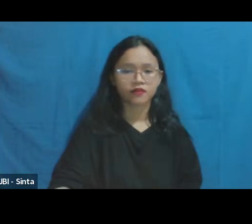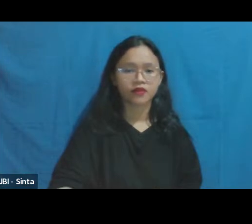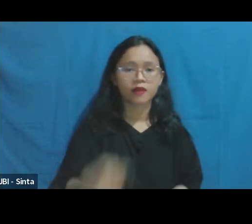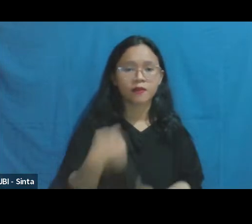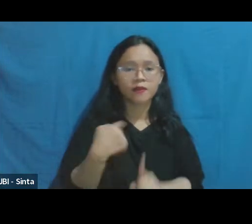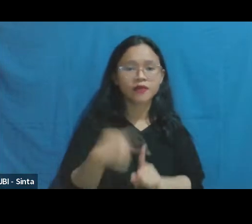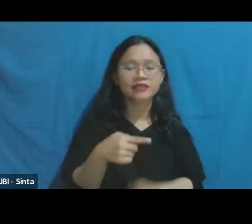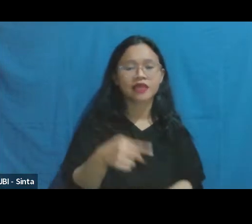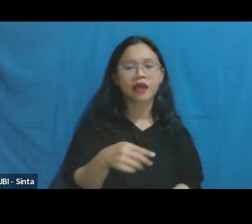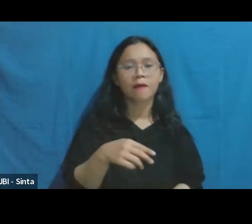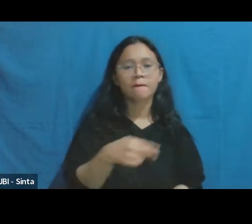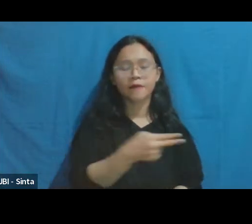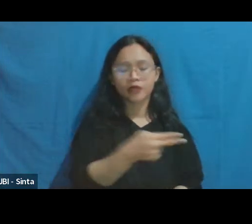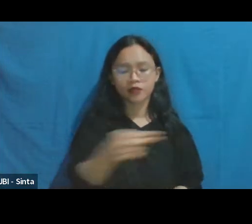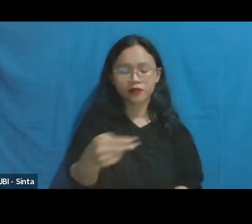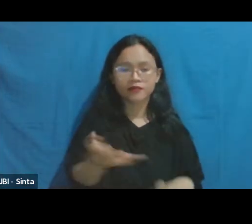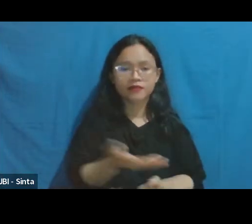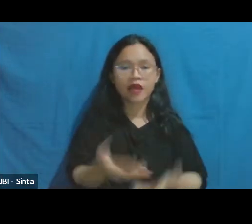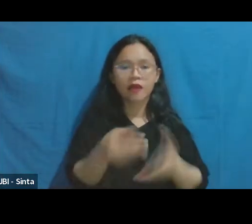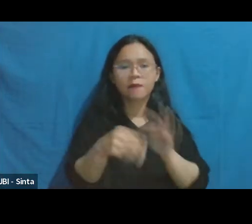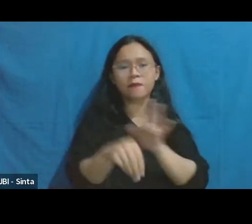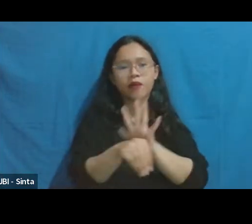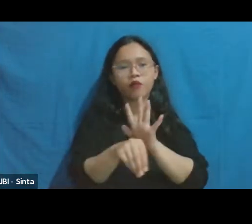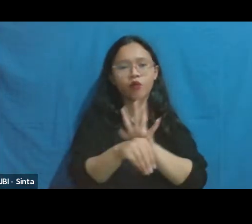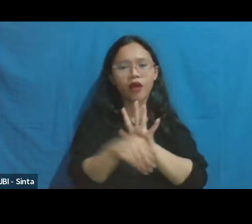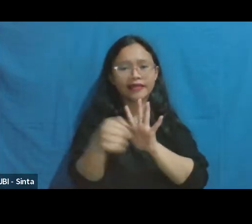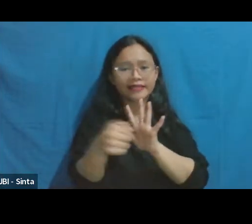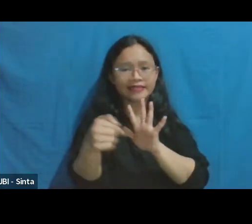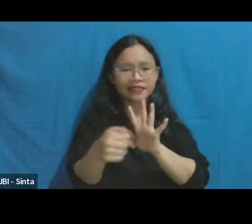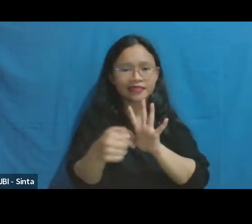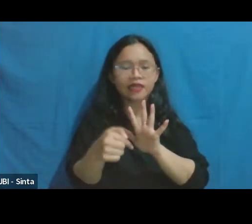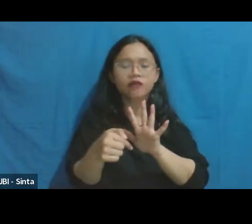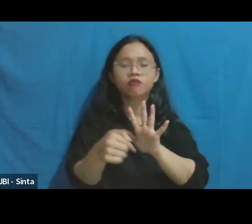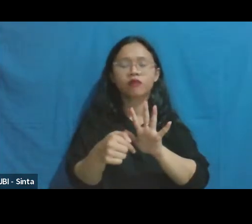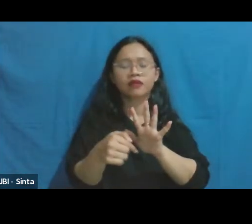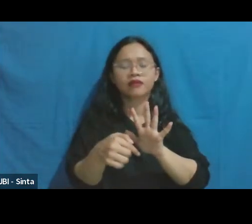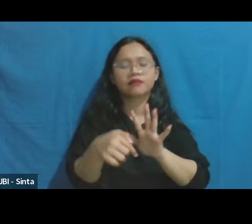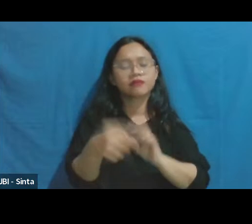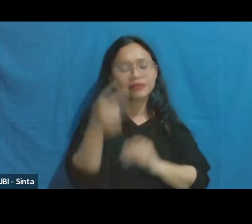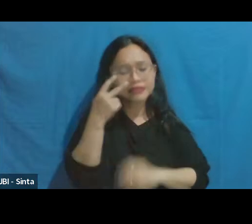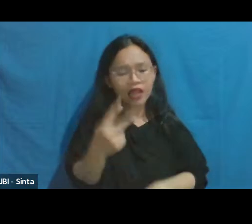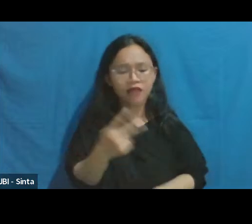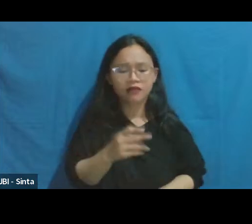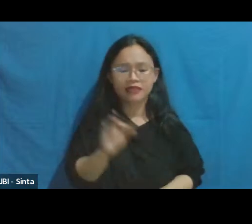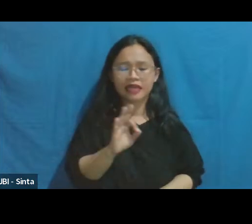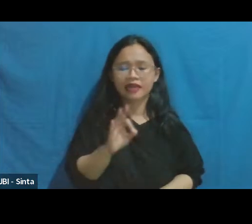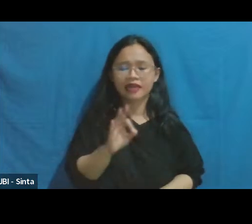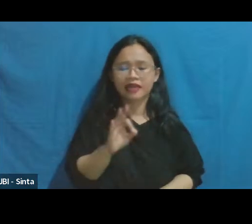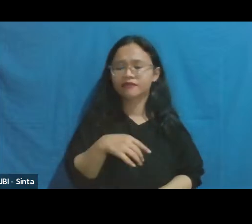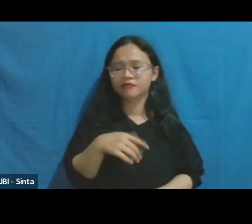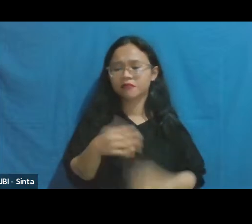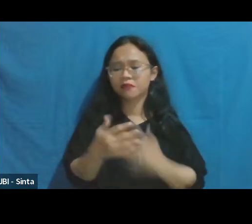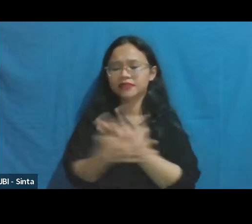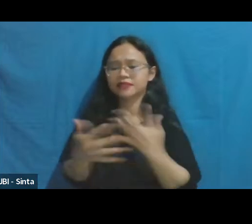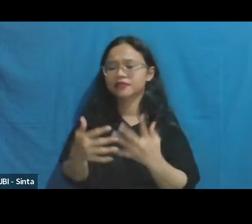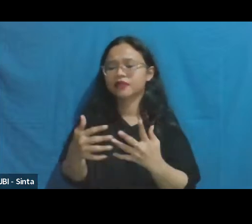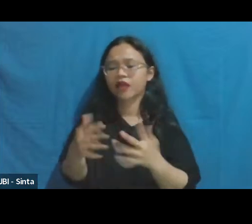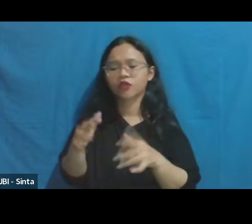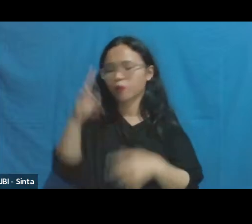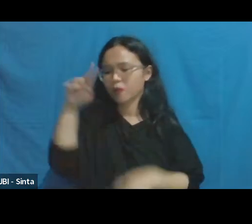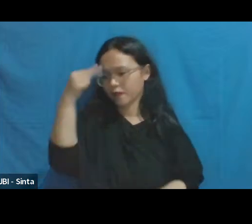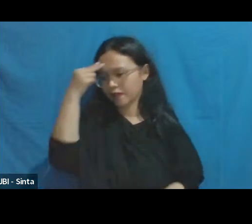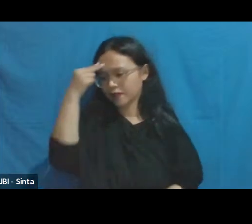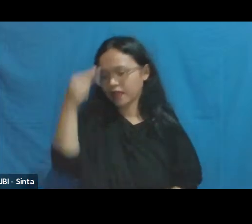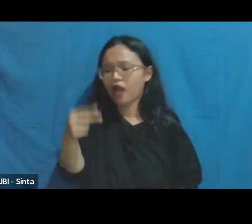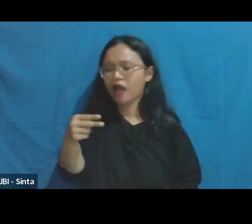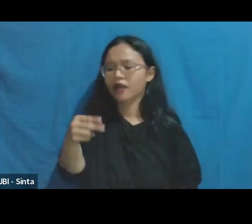not in the mind of Indonesians because of nationalism. A lot of activists that I